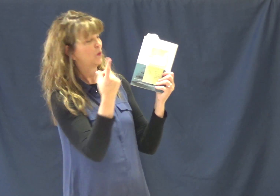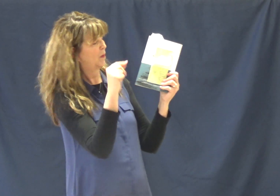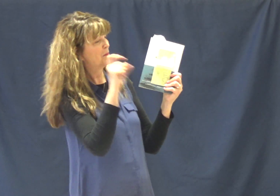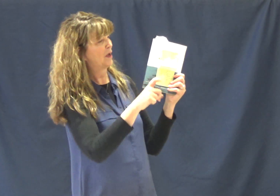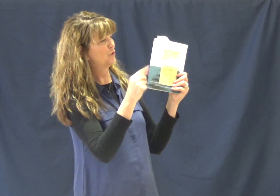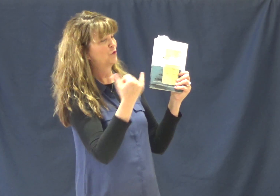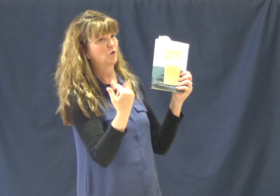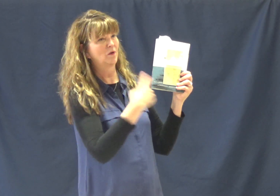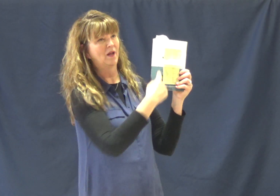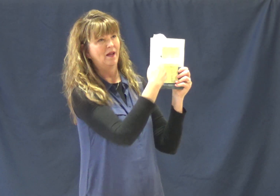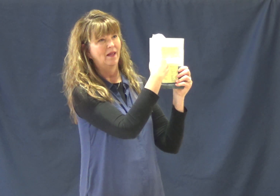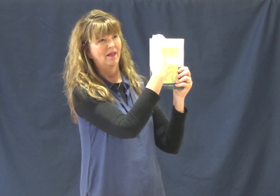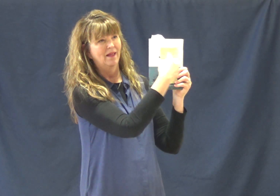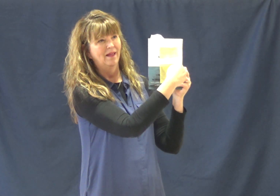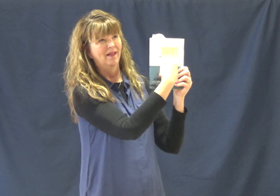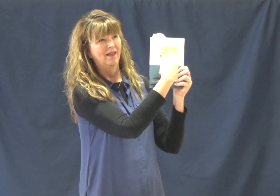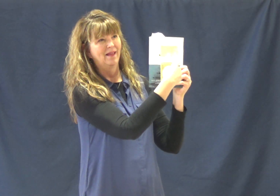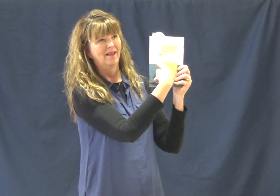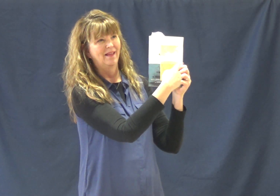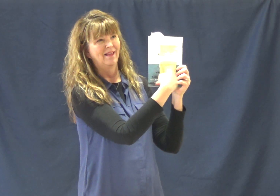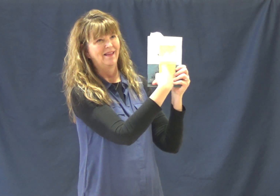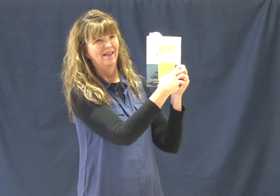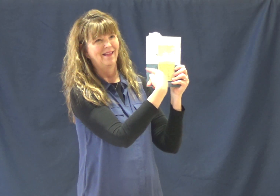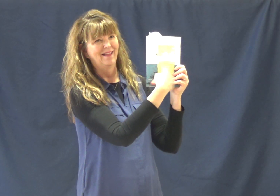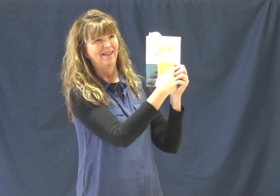And then on it, I have attached my to-do list.